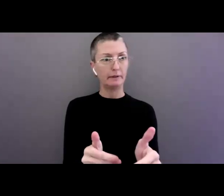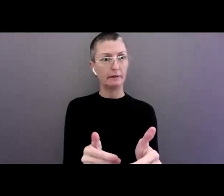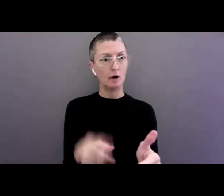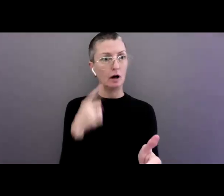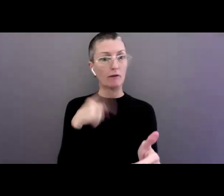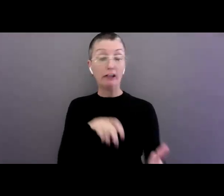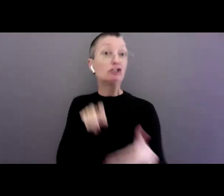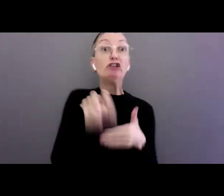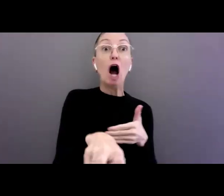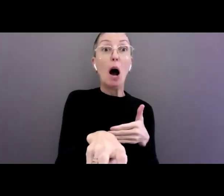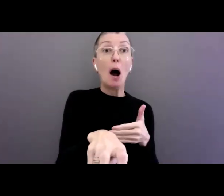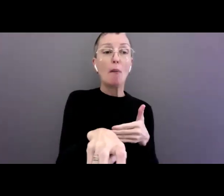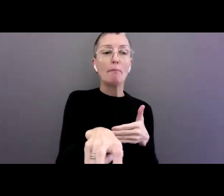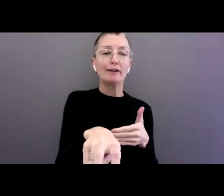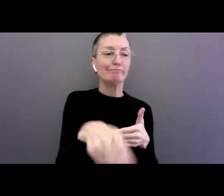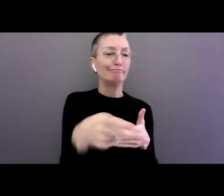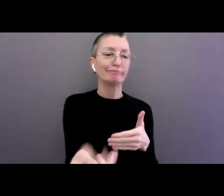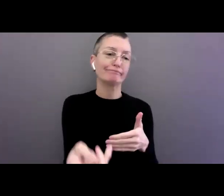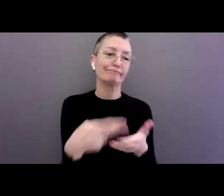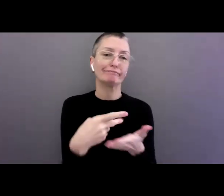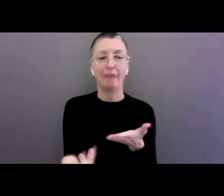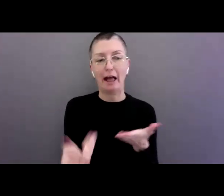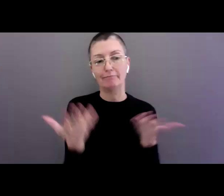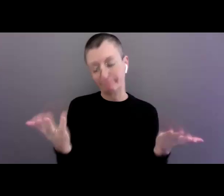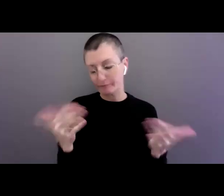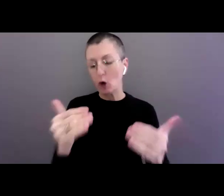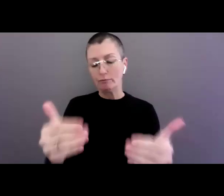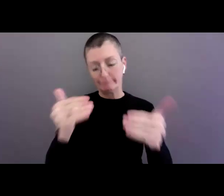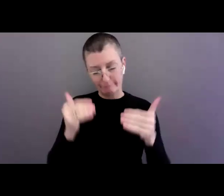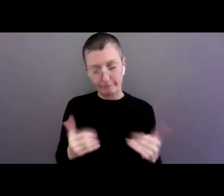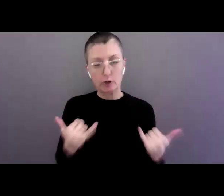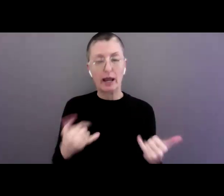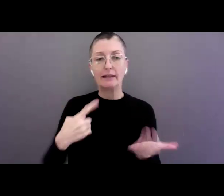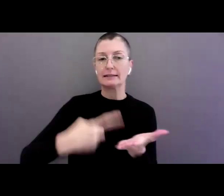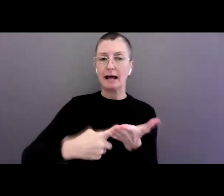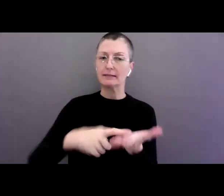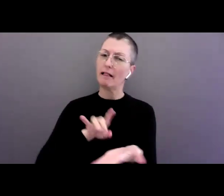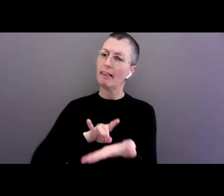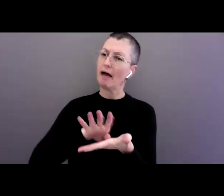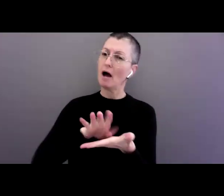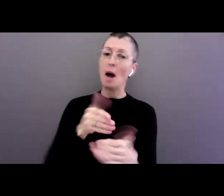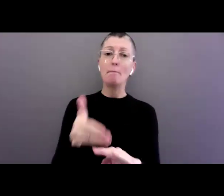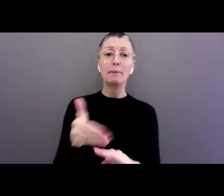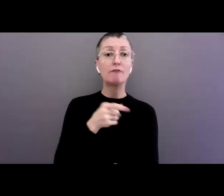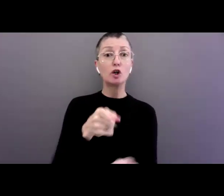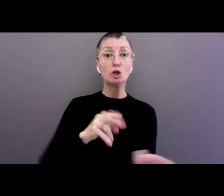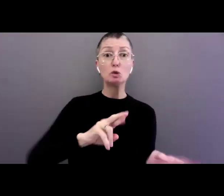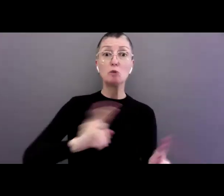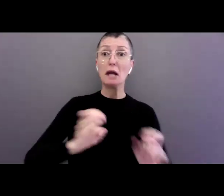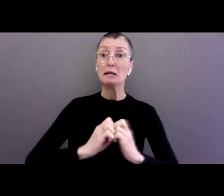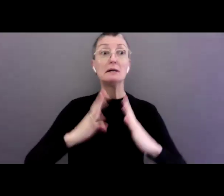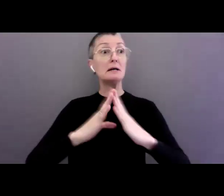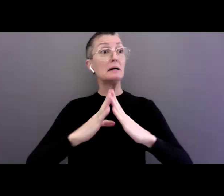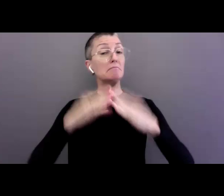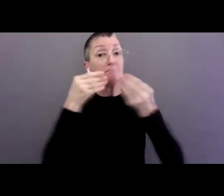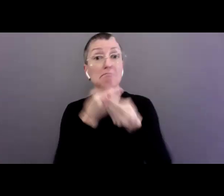their launch. And that's what we're going to talk about today. So today's webinar is before you go to market, why most go-to-market strategies